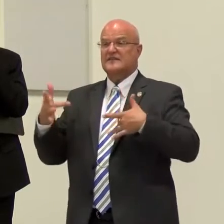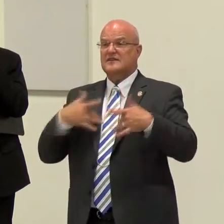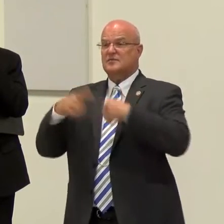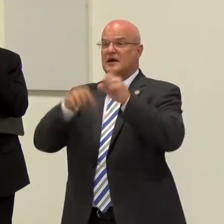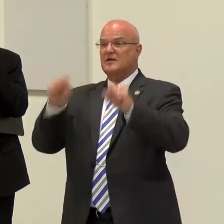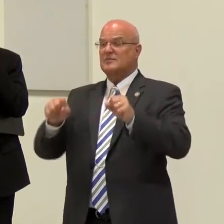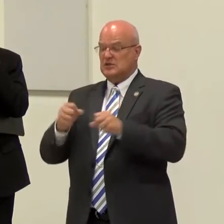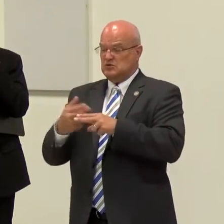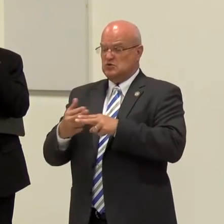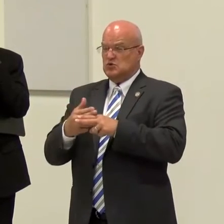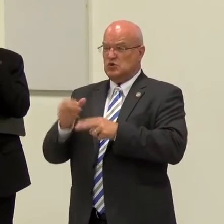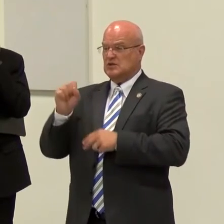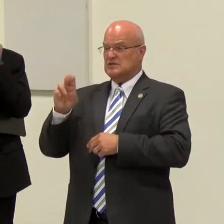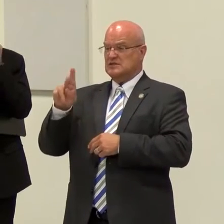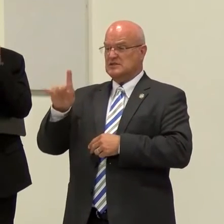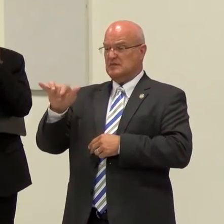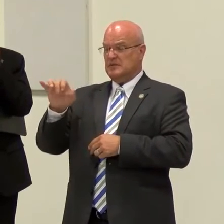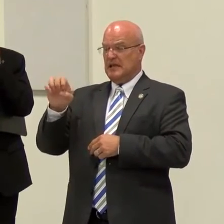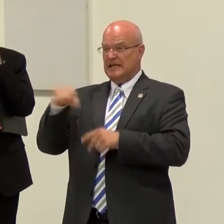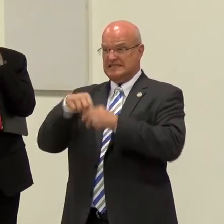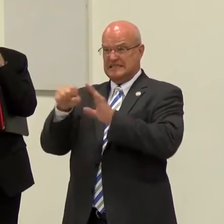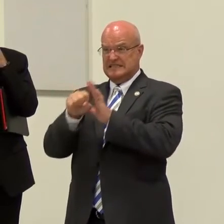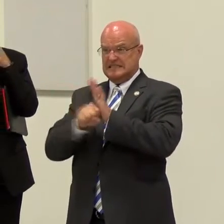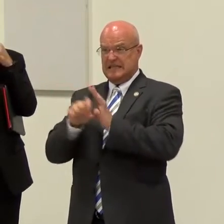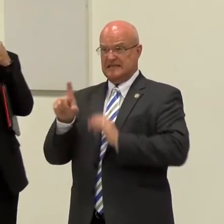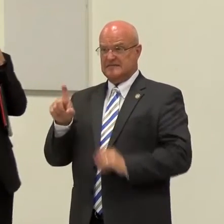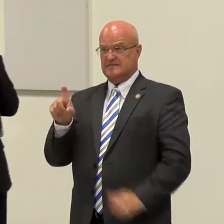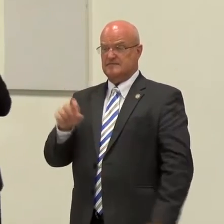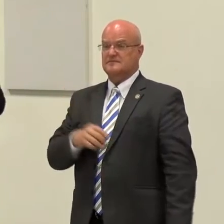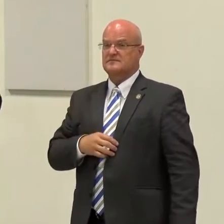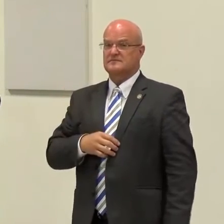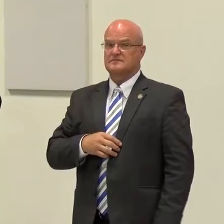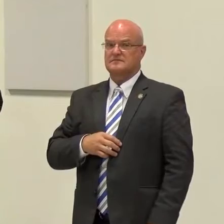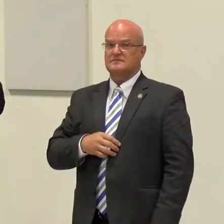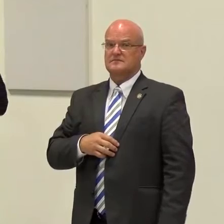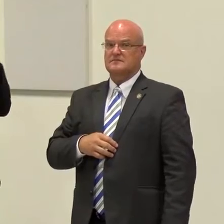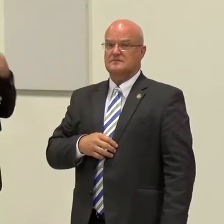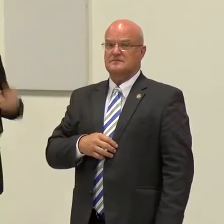a potential shortage in testing supplies in the state?